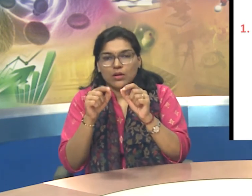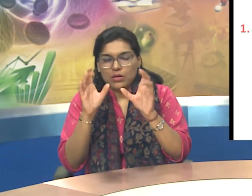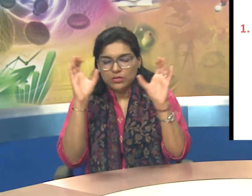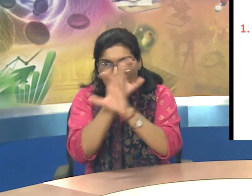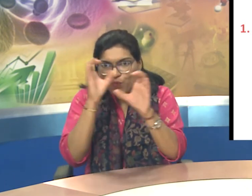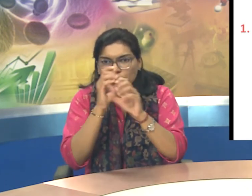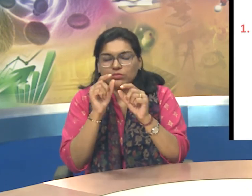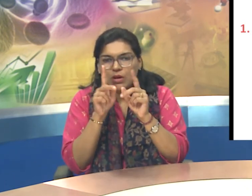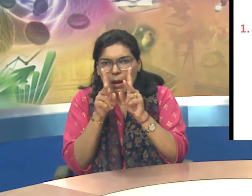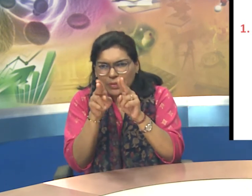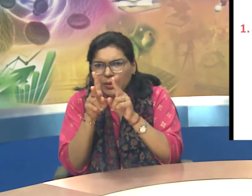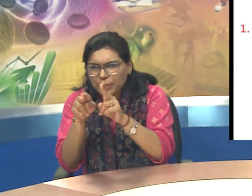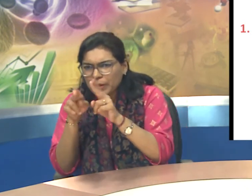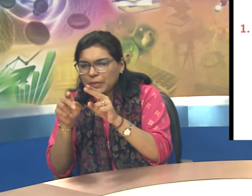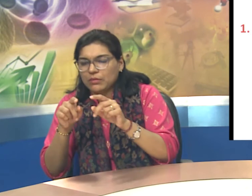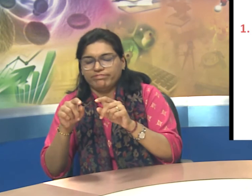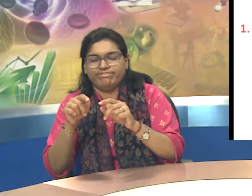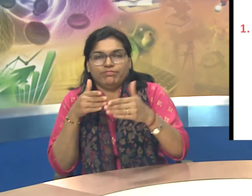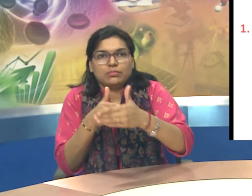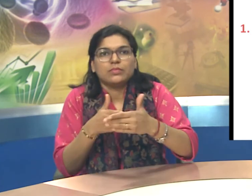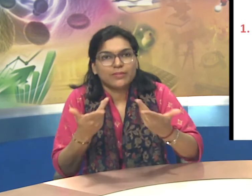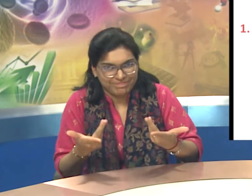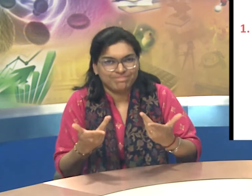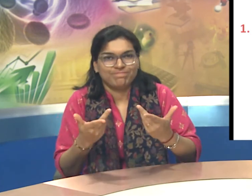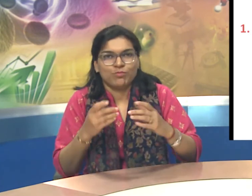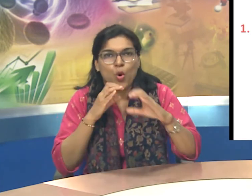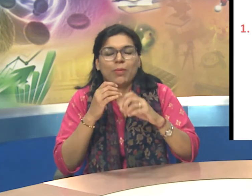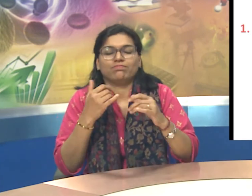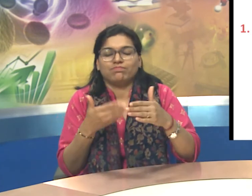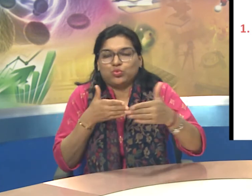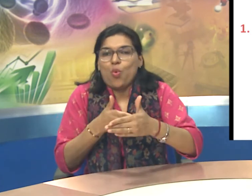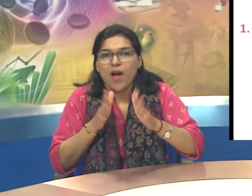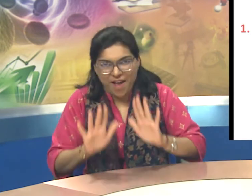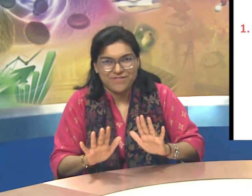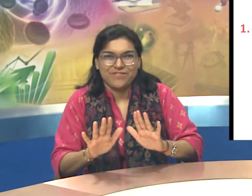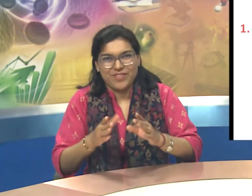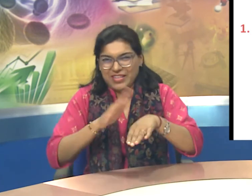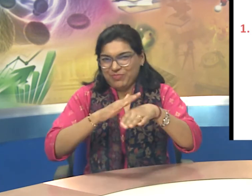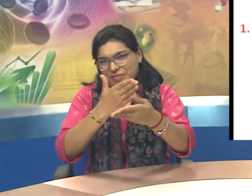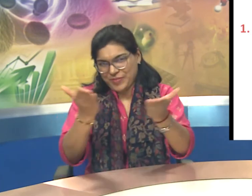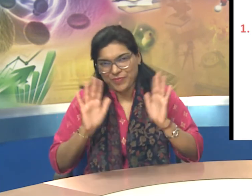message. Often the message is expressed in poorly chosen words